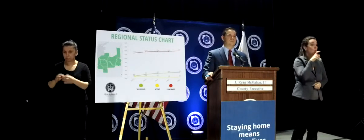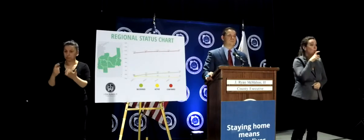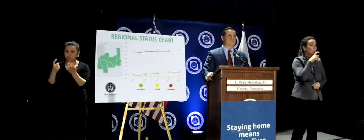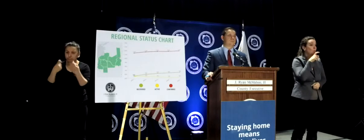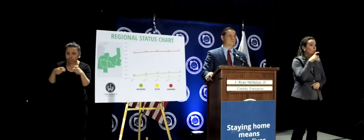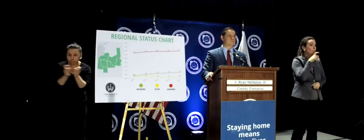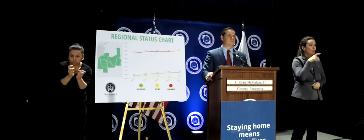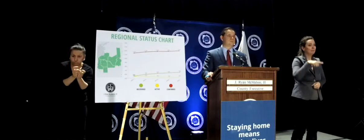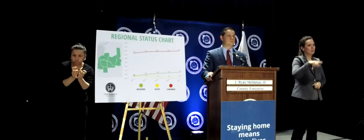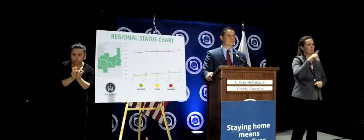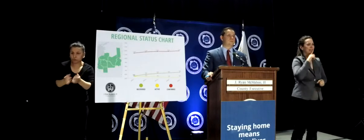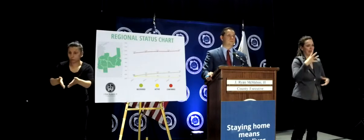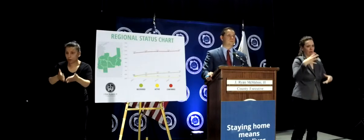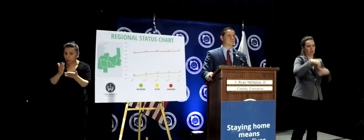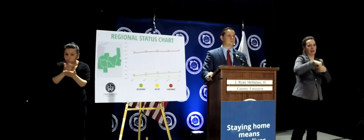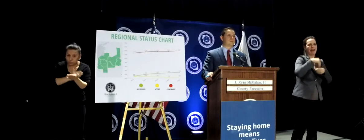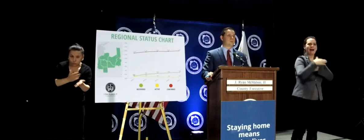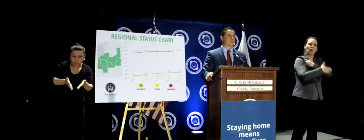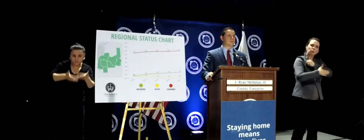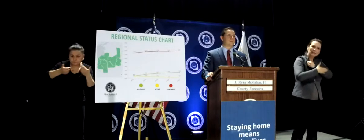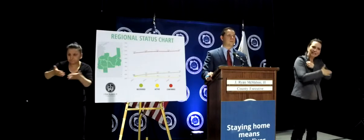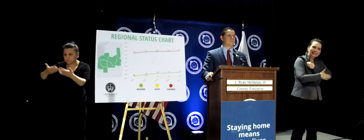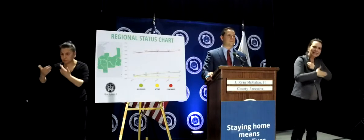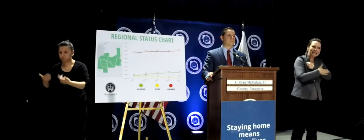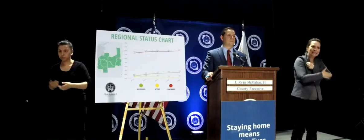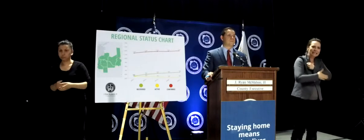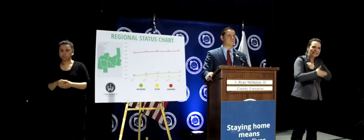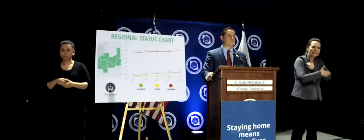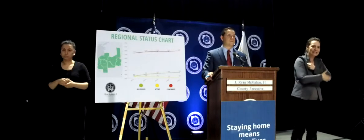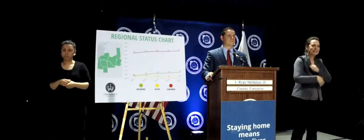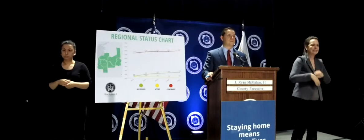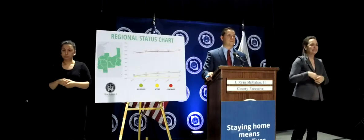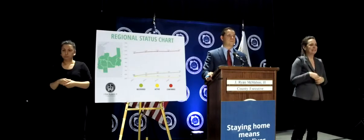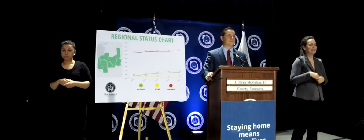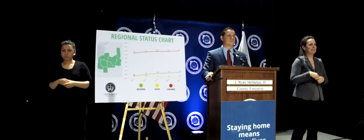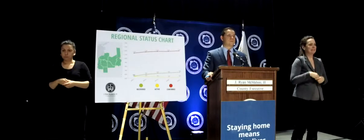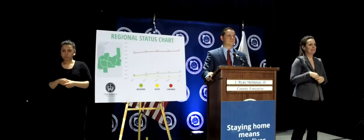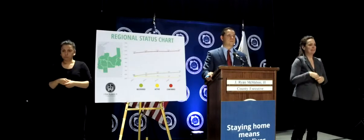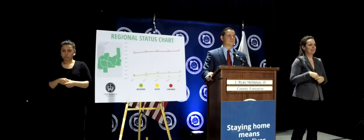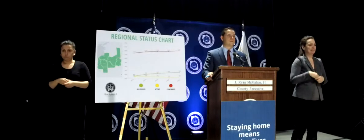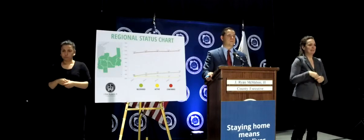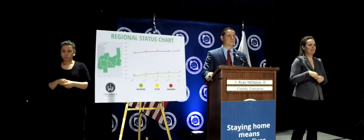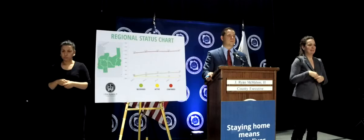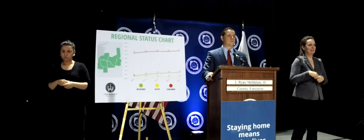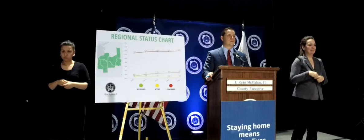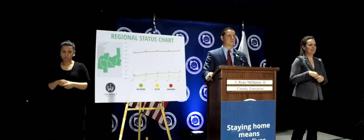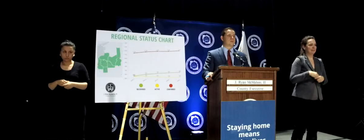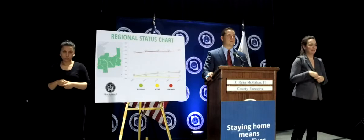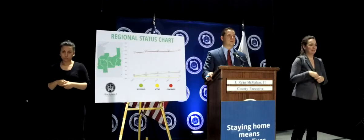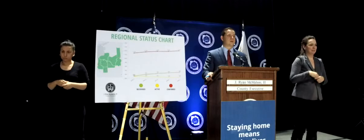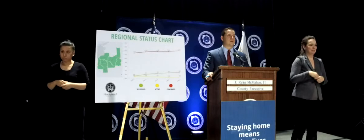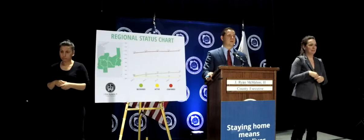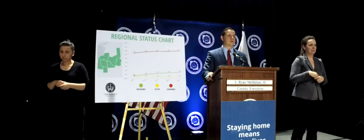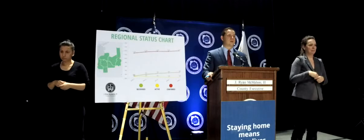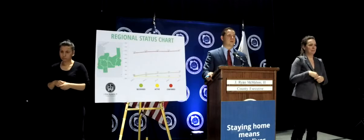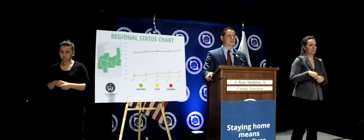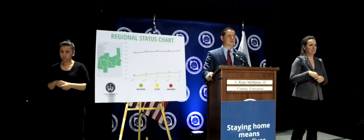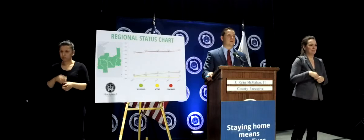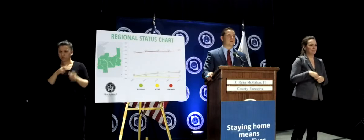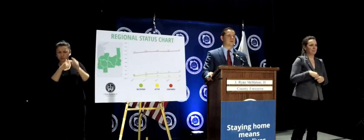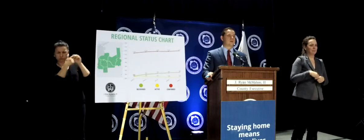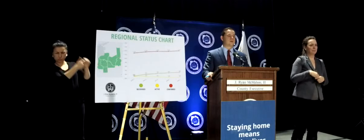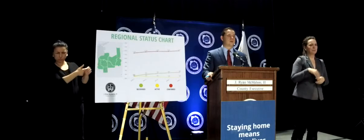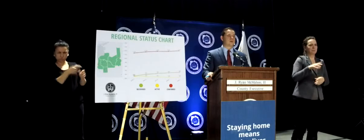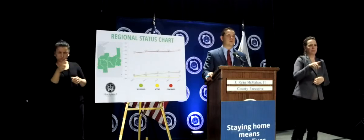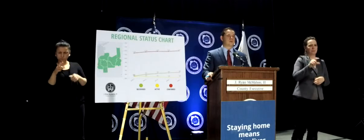Can you kind of tell us what the DPW crews have been up to? Because I would imagine there probably isn't a better time than now to go and fix potholes